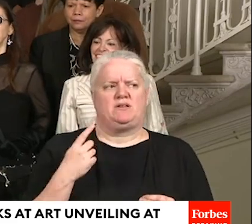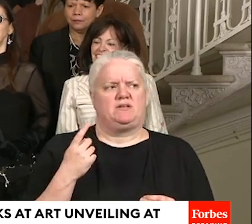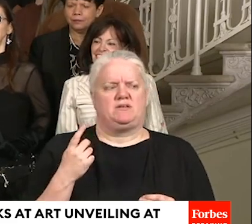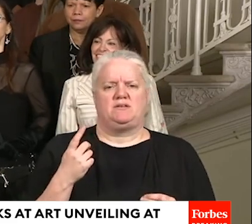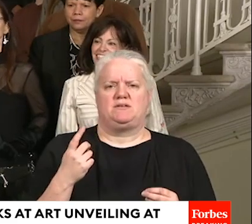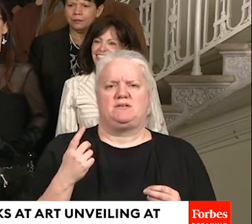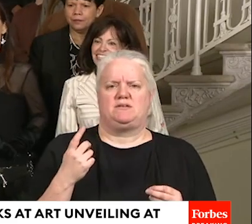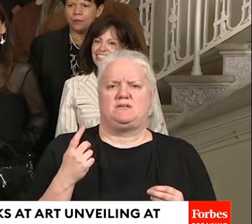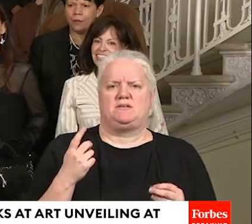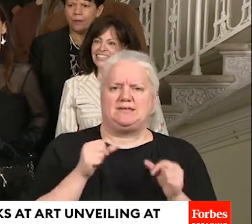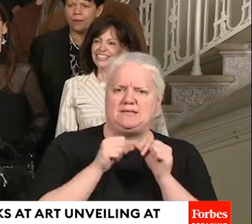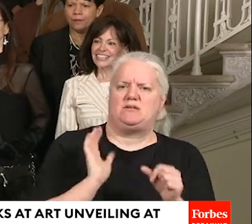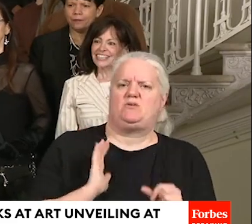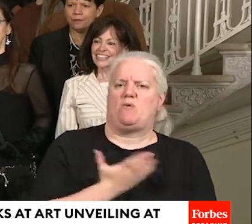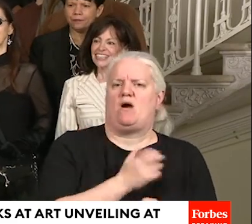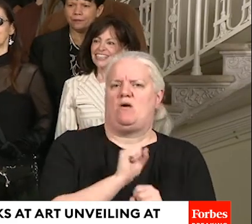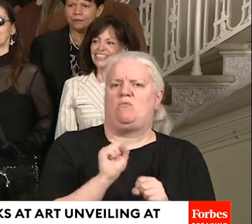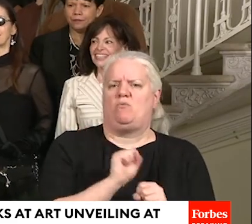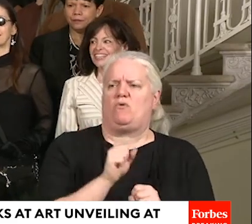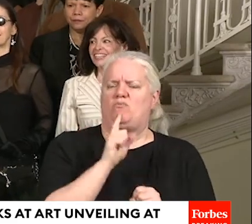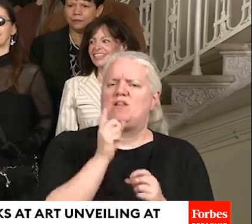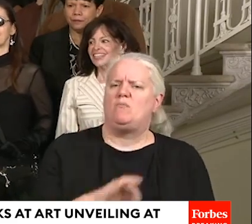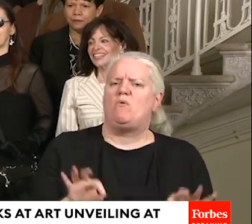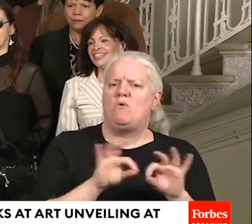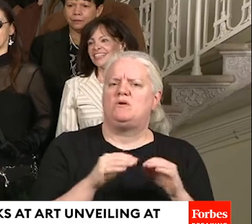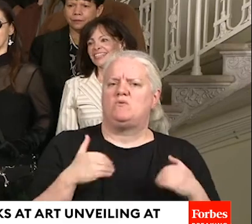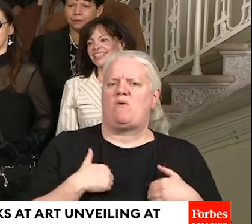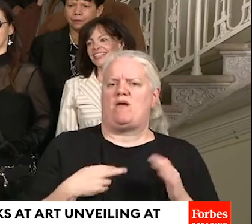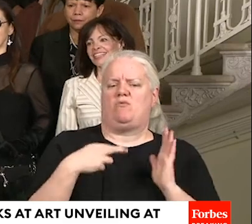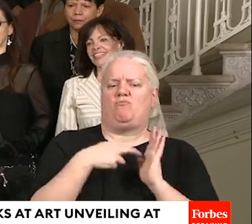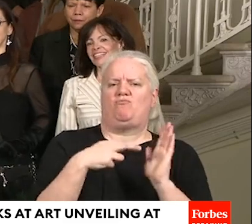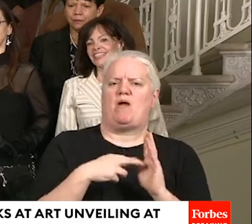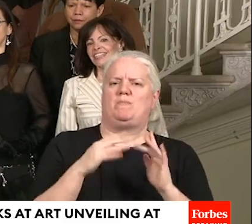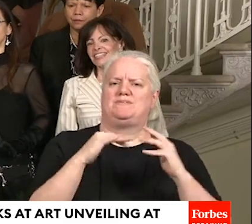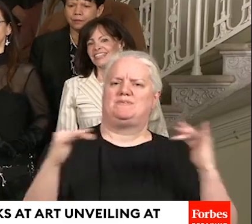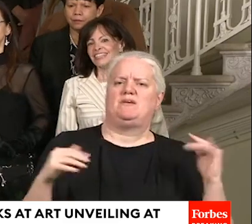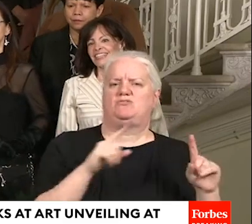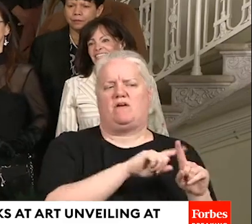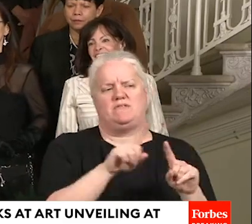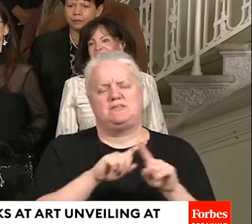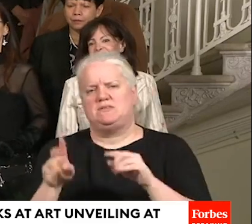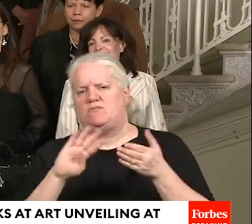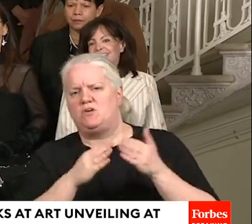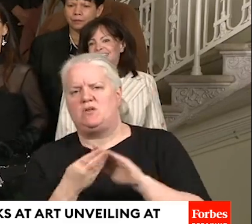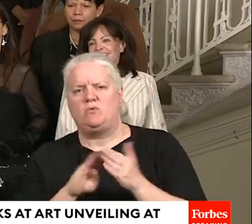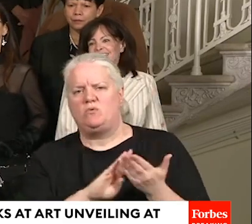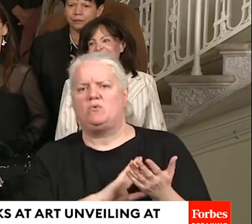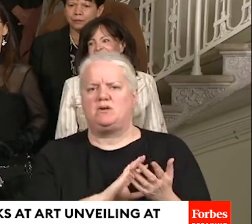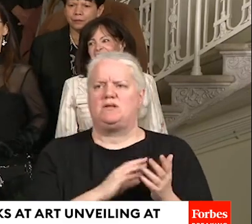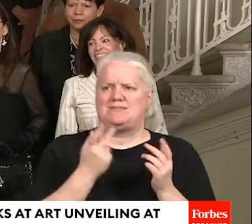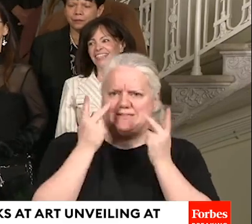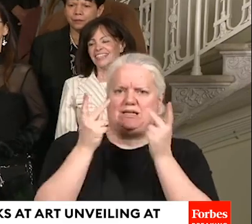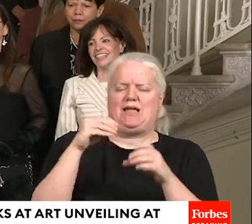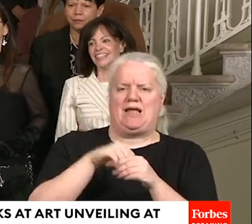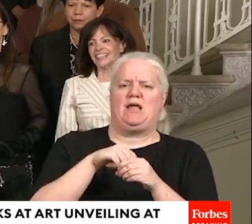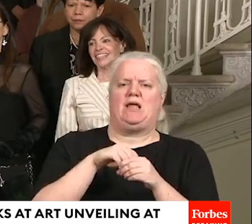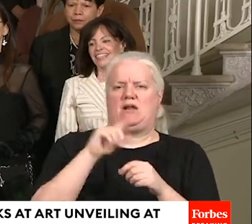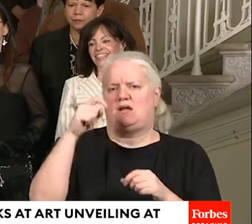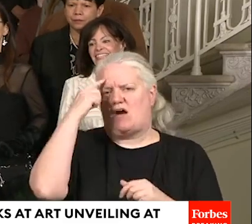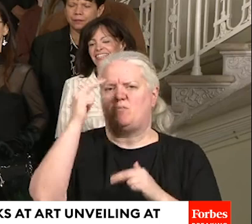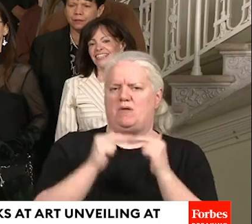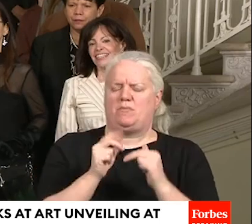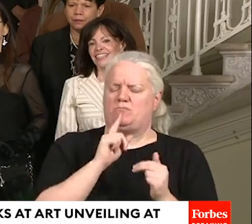it's important to have representation of all communities in public spaces, and it's important